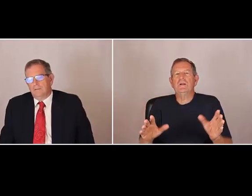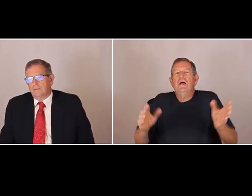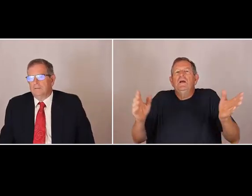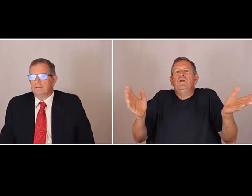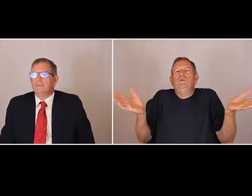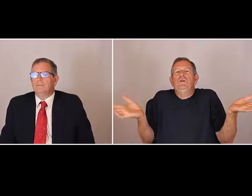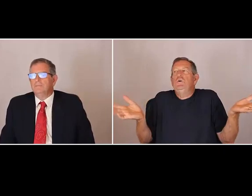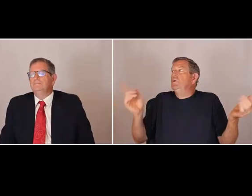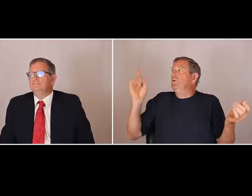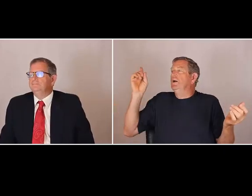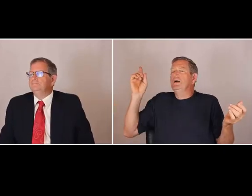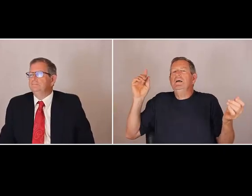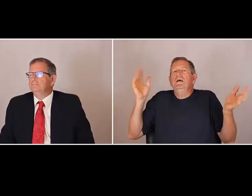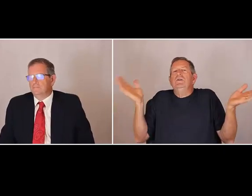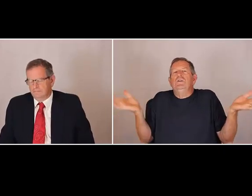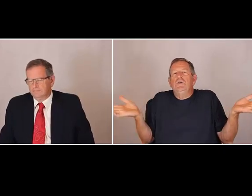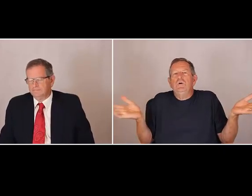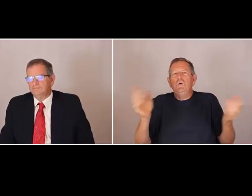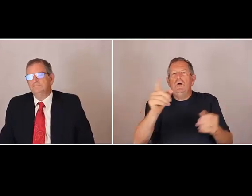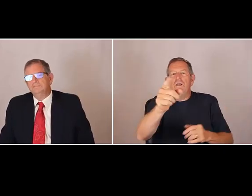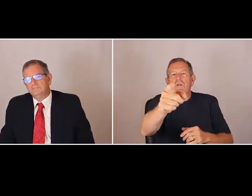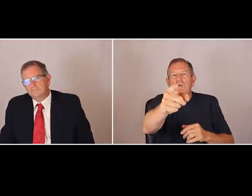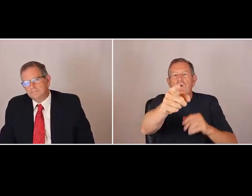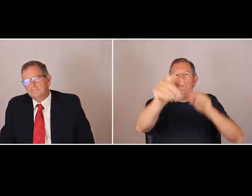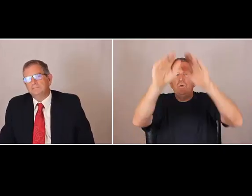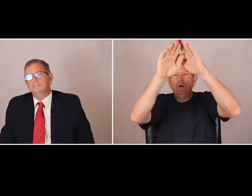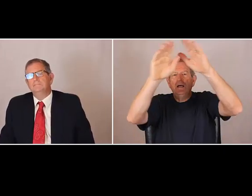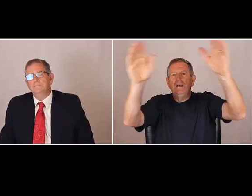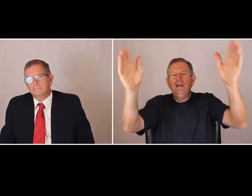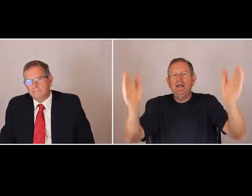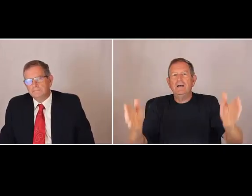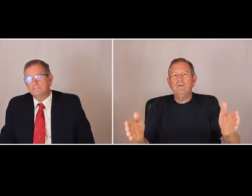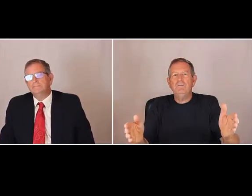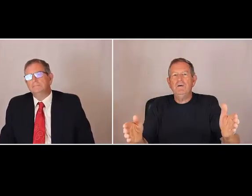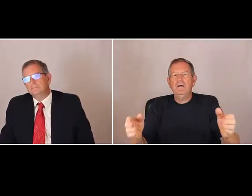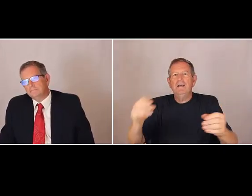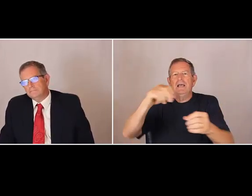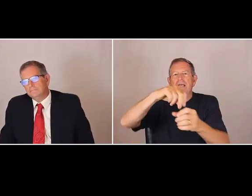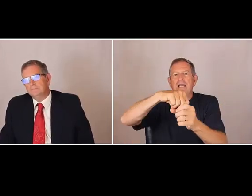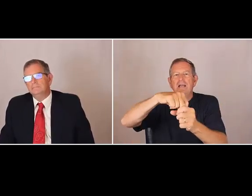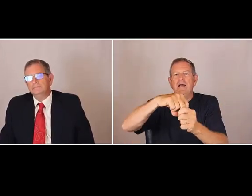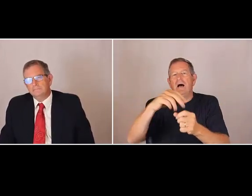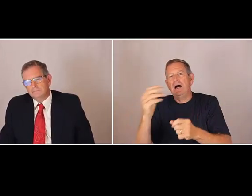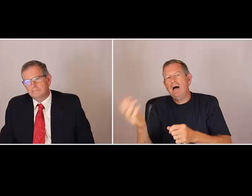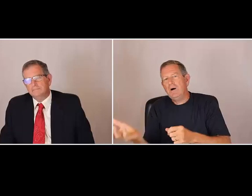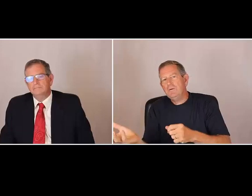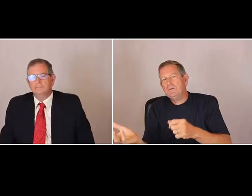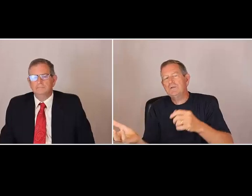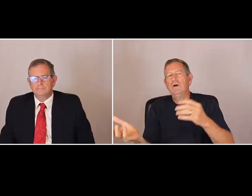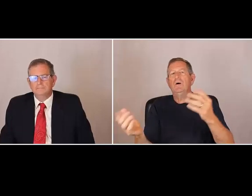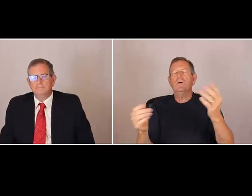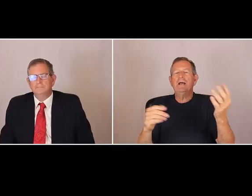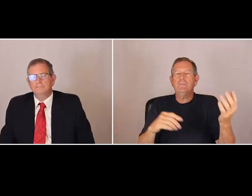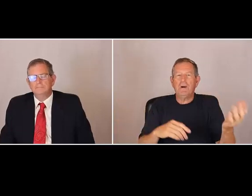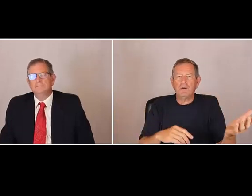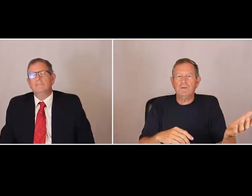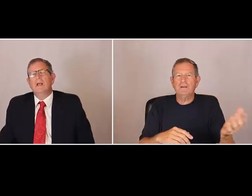question. Do you live in a house or an